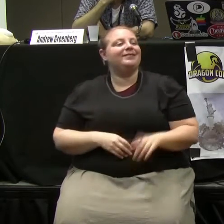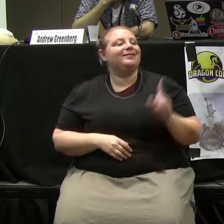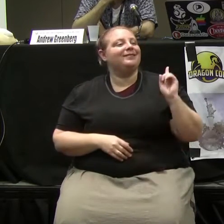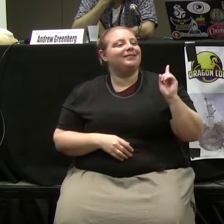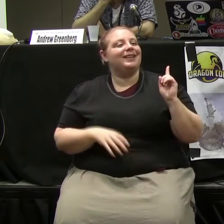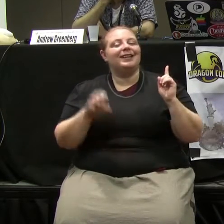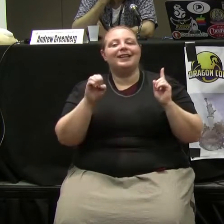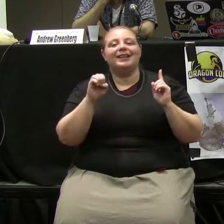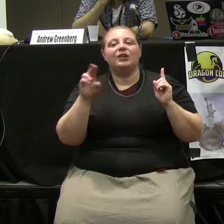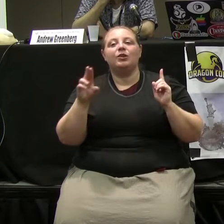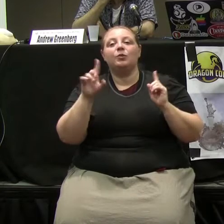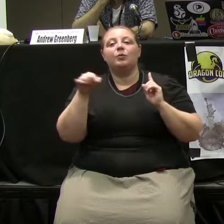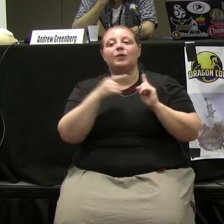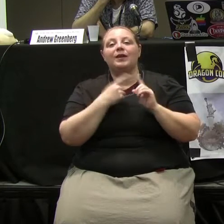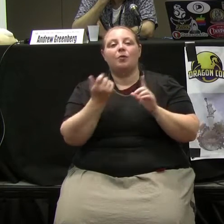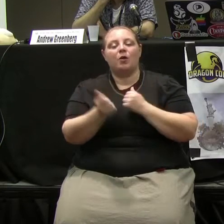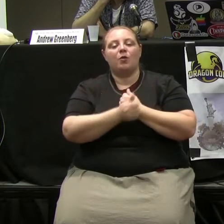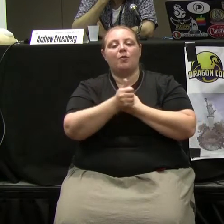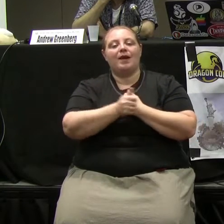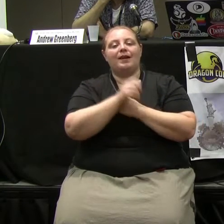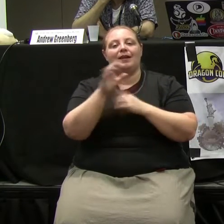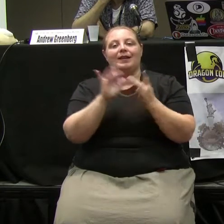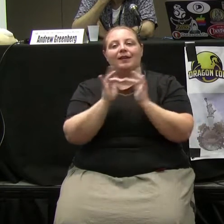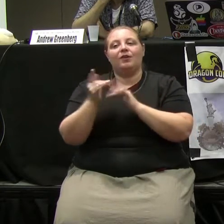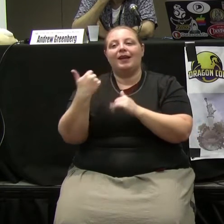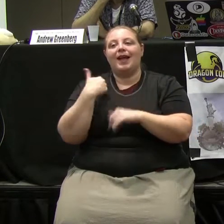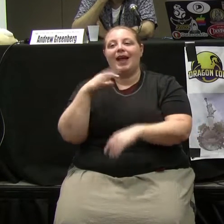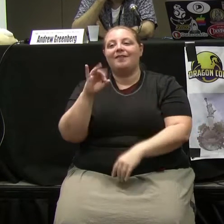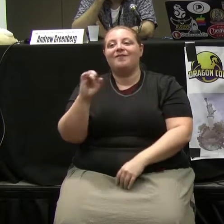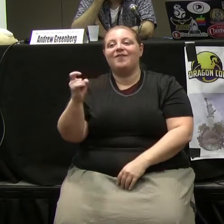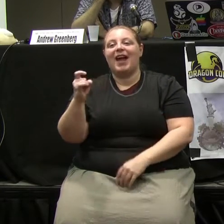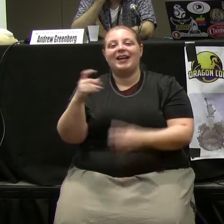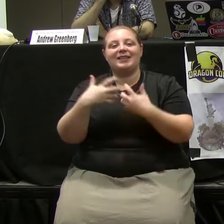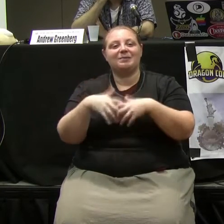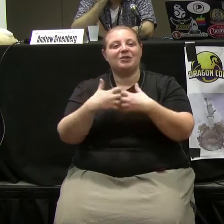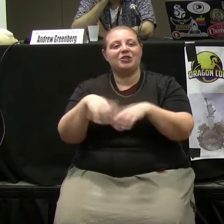EU, when they were threatening the internet, had people send fax machines to